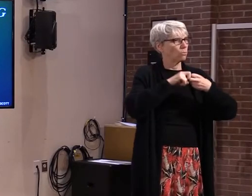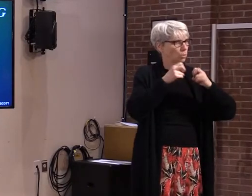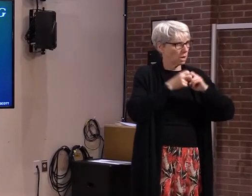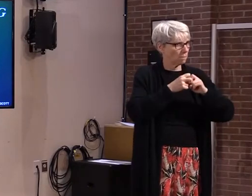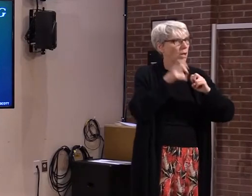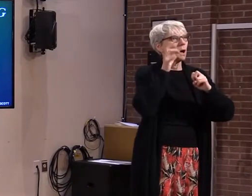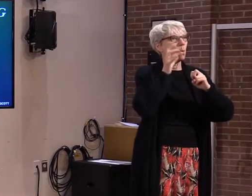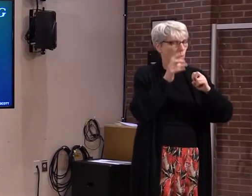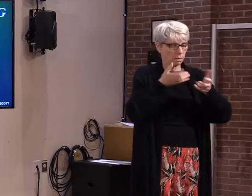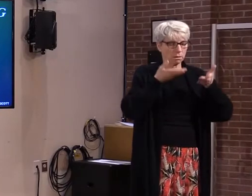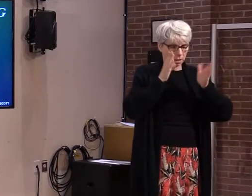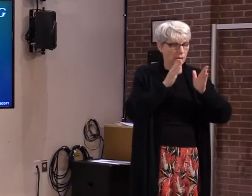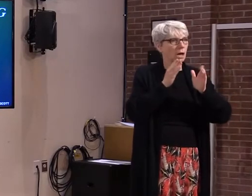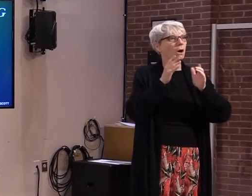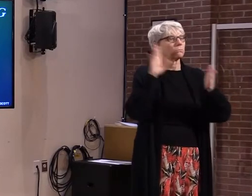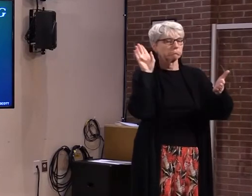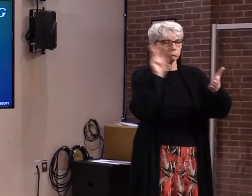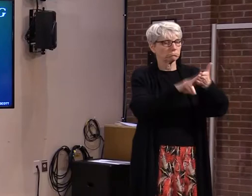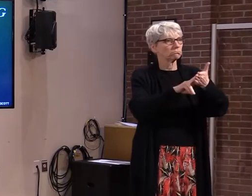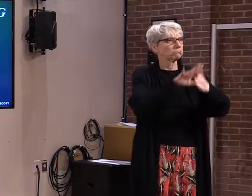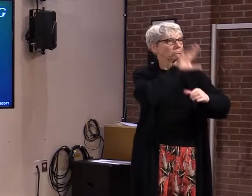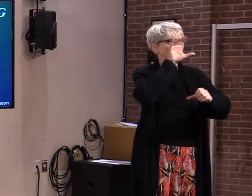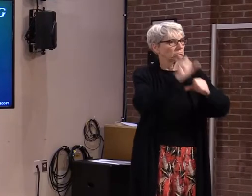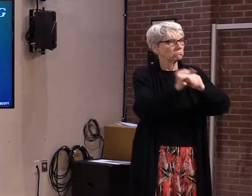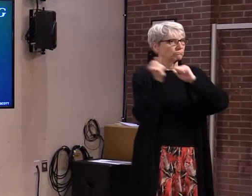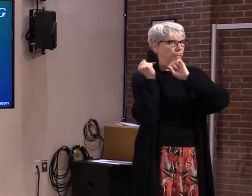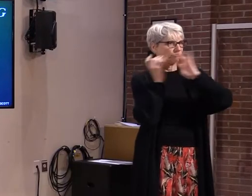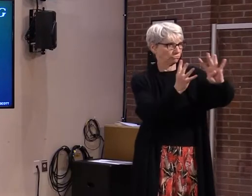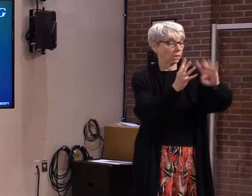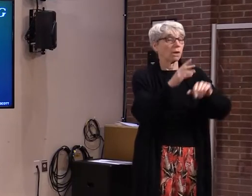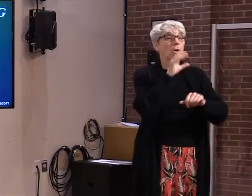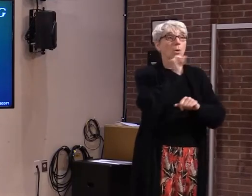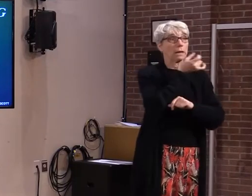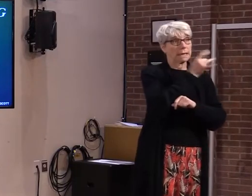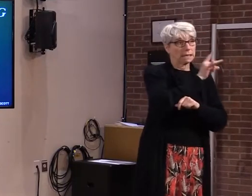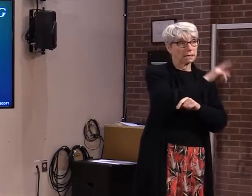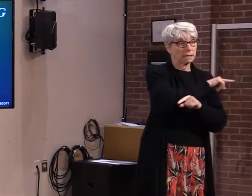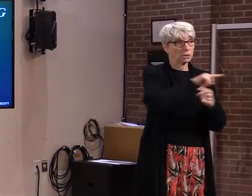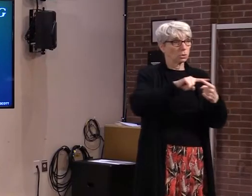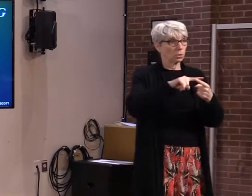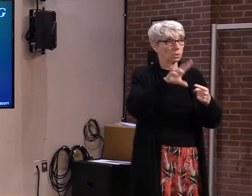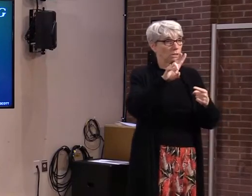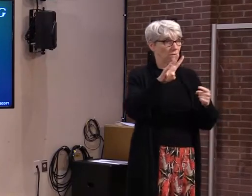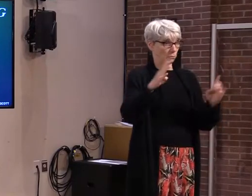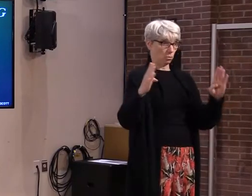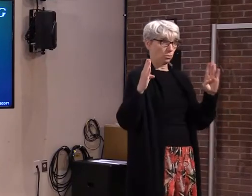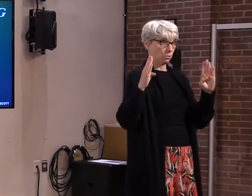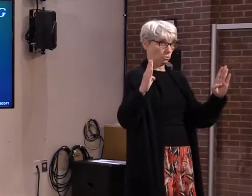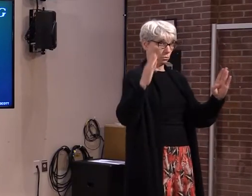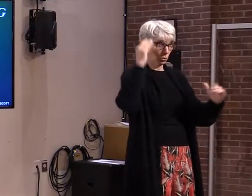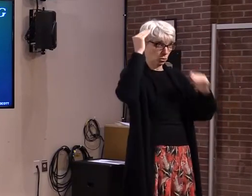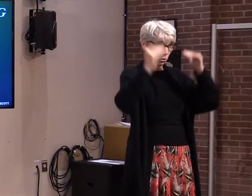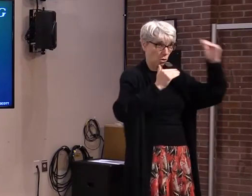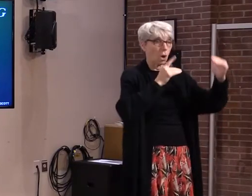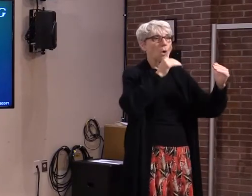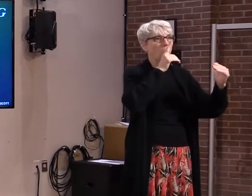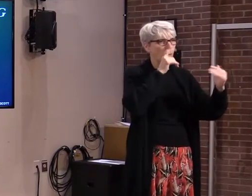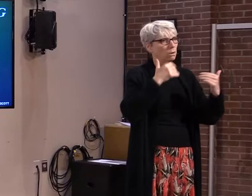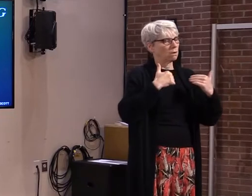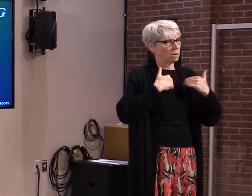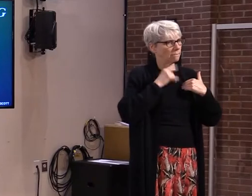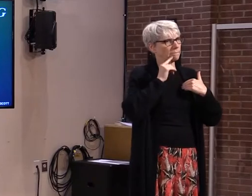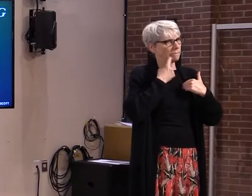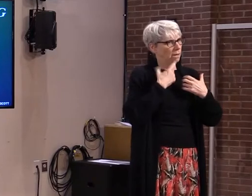just mentioned. These are people age 18 to 64 who have certain